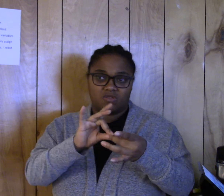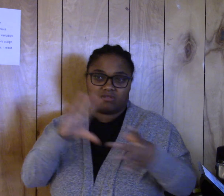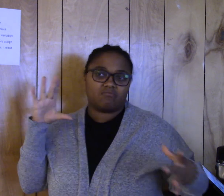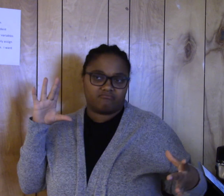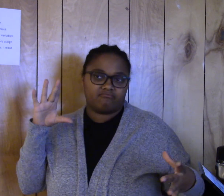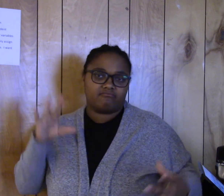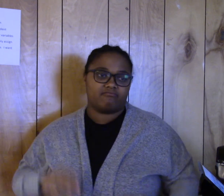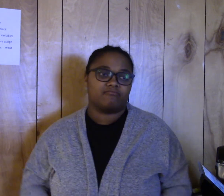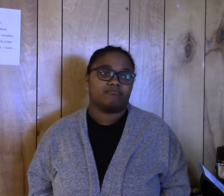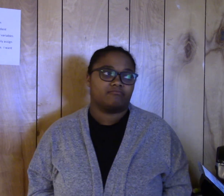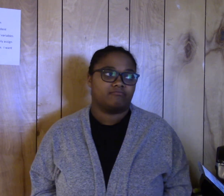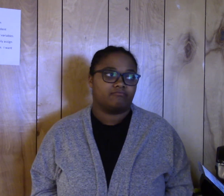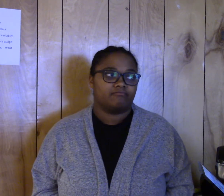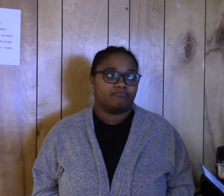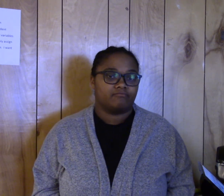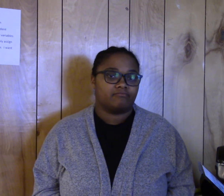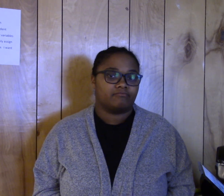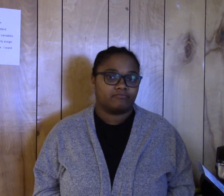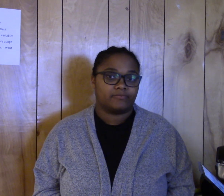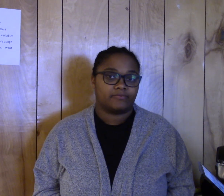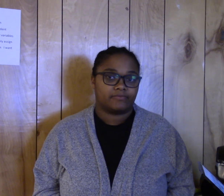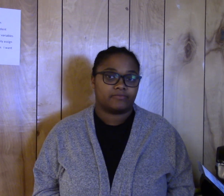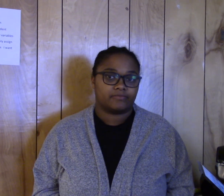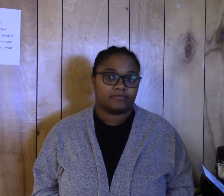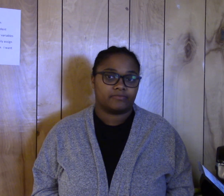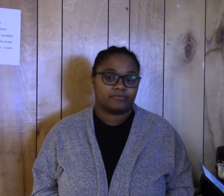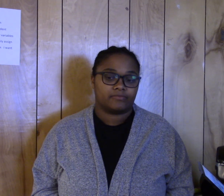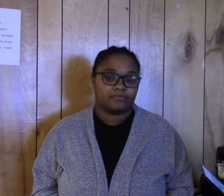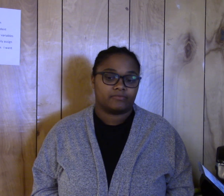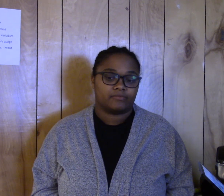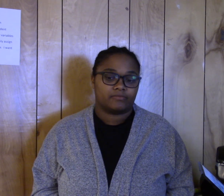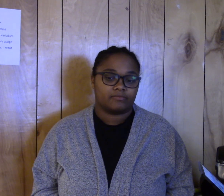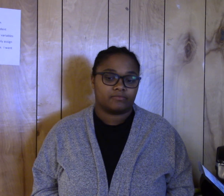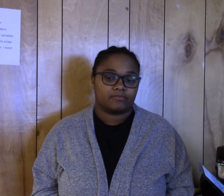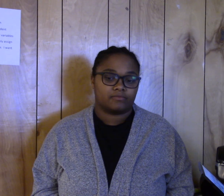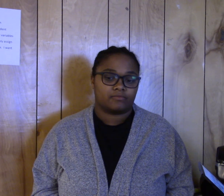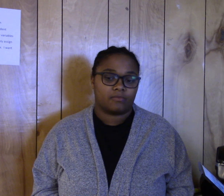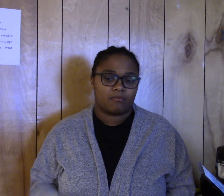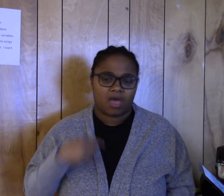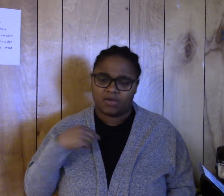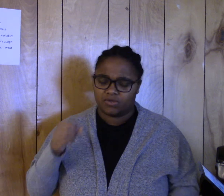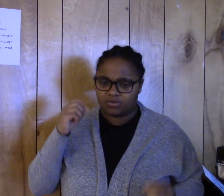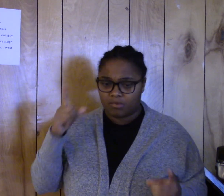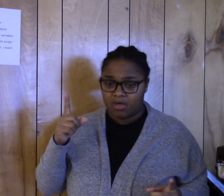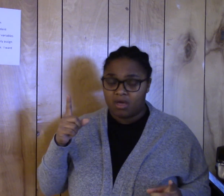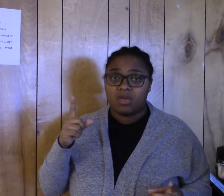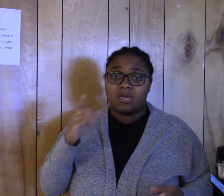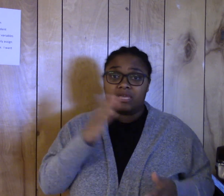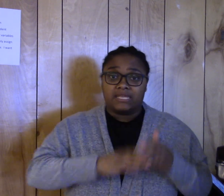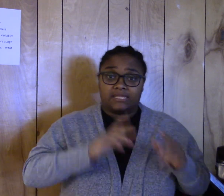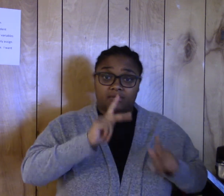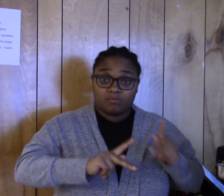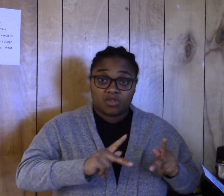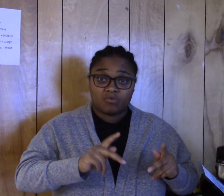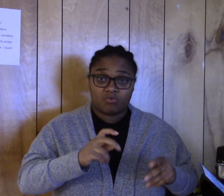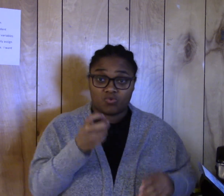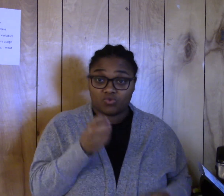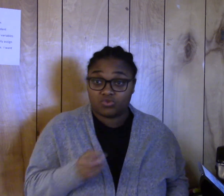at the number of people who, when they go through that breakup, will transfer away from here. And the reason I